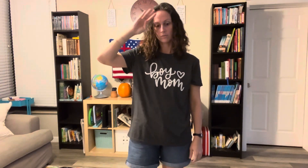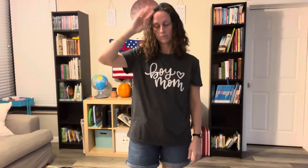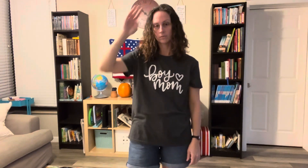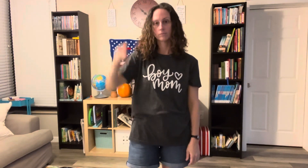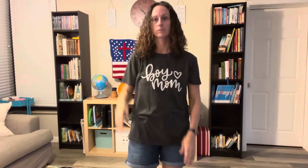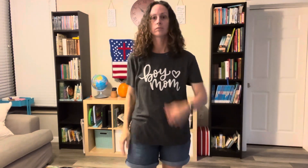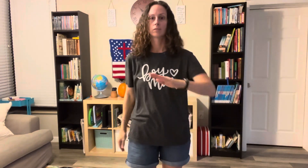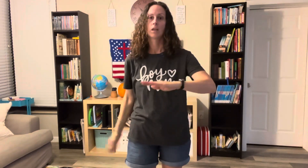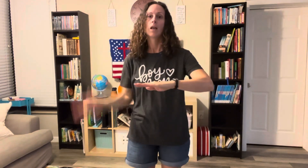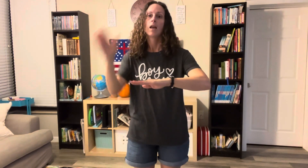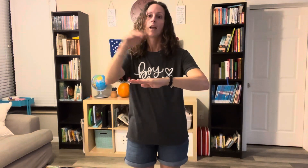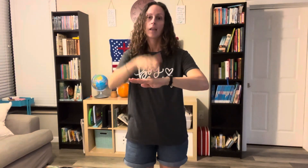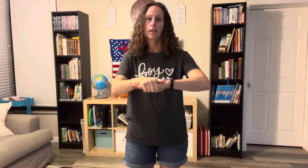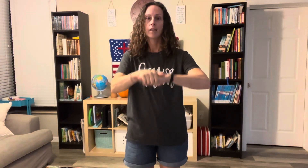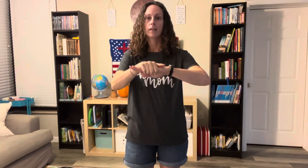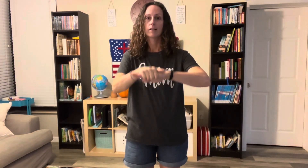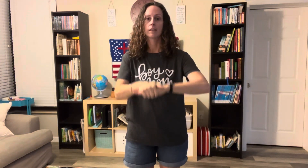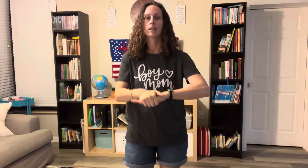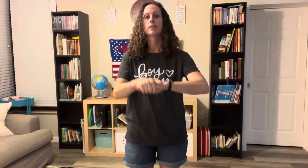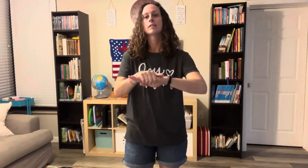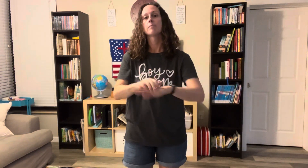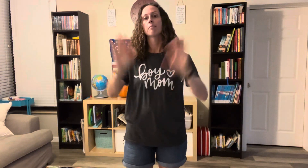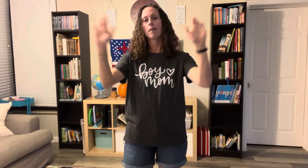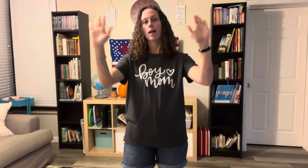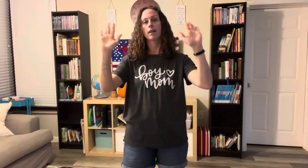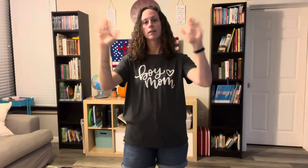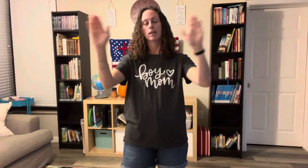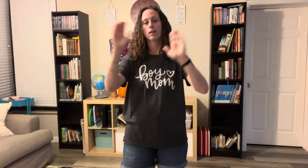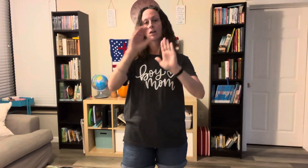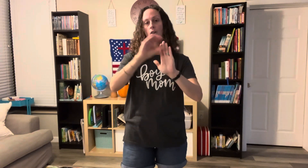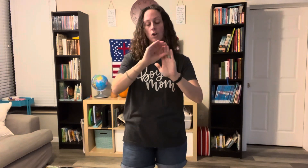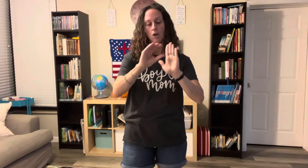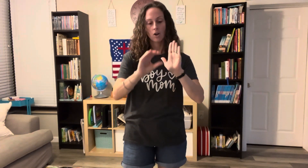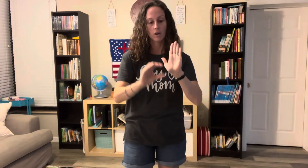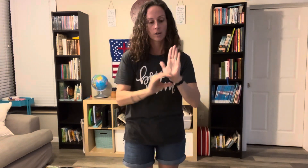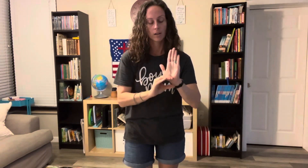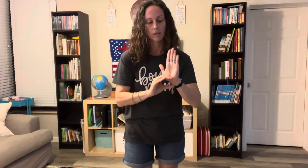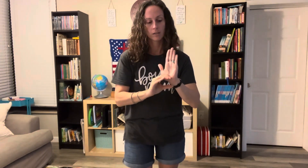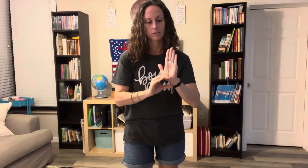Mongols. England's Magna Carta.